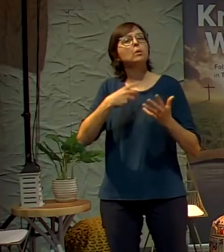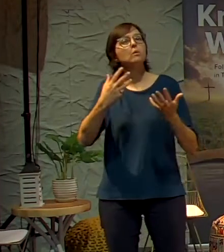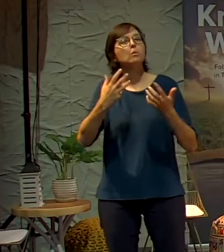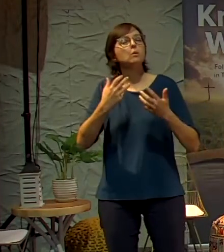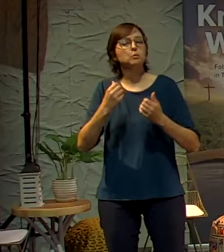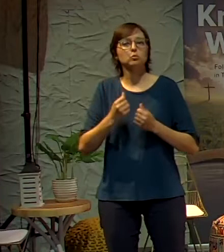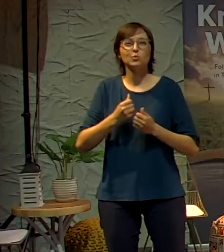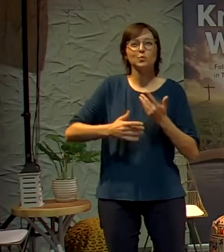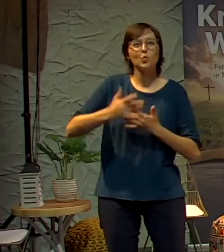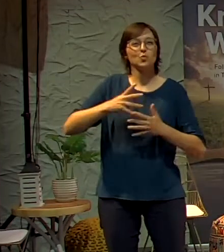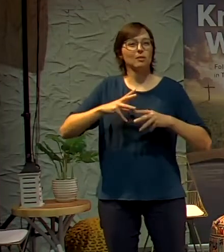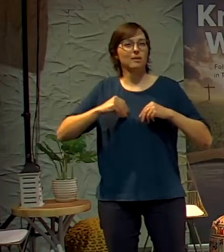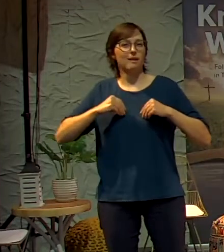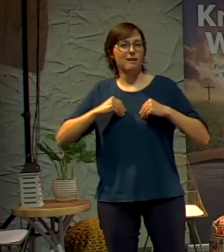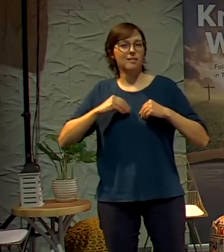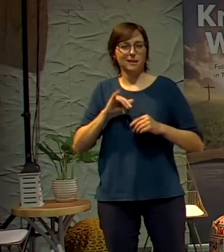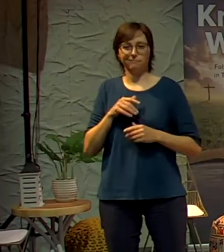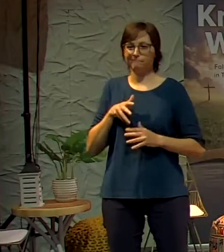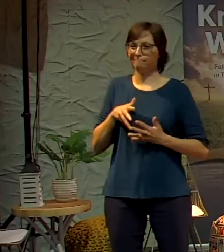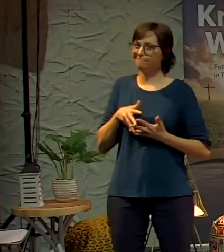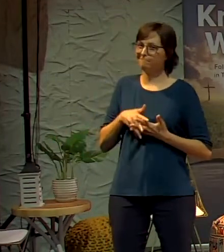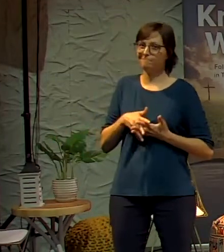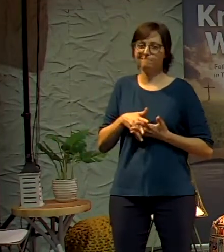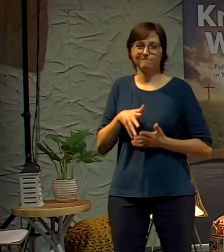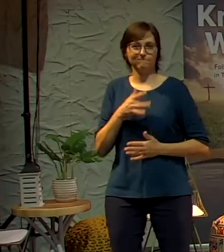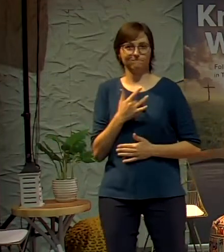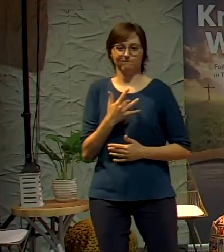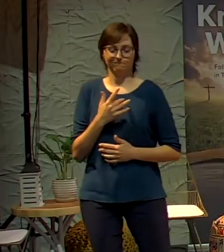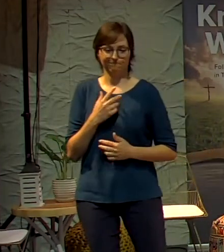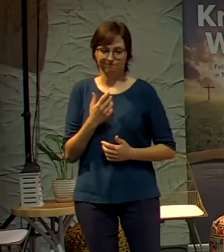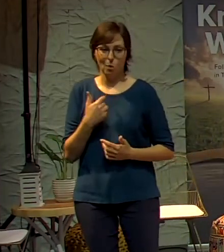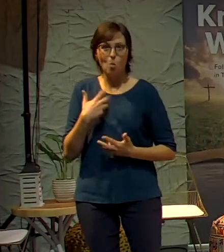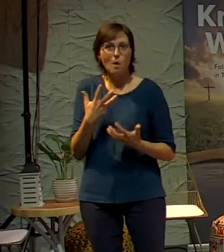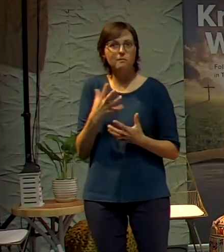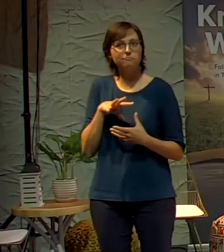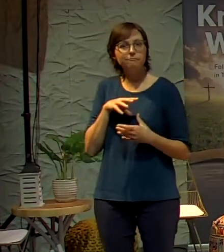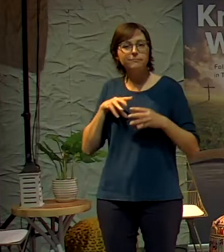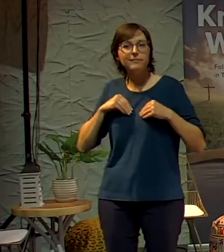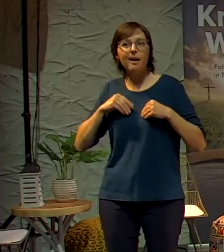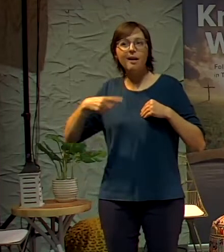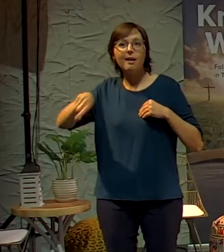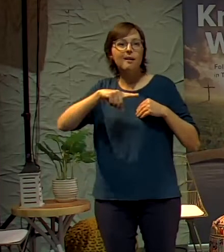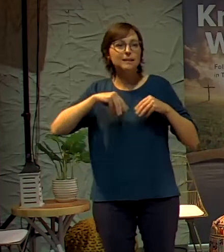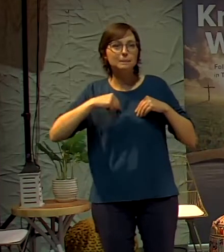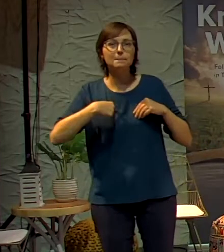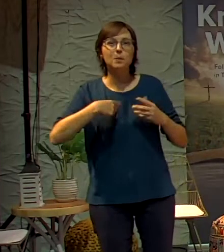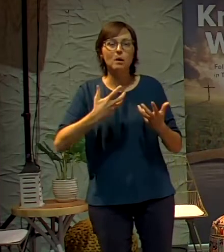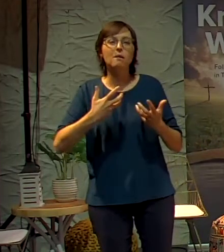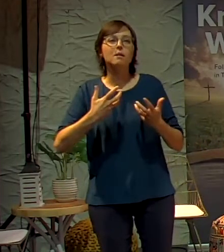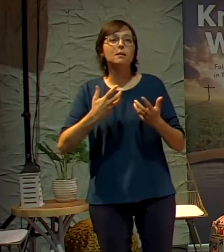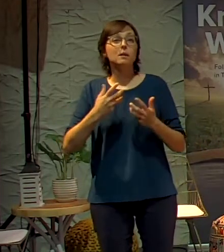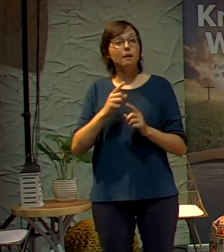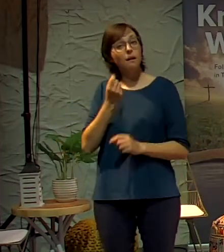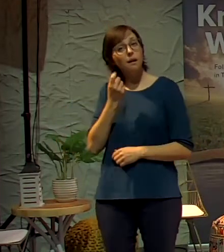It's a very primal thing as human beings. We want social acceptance. And disciple making includes a whole lot of